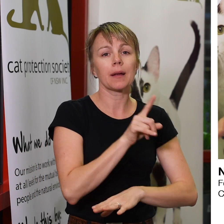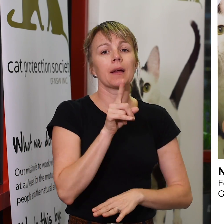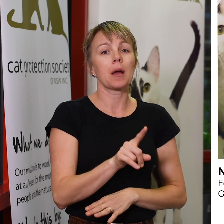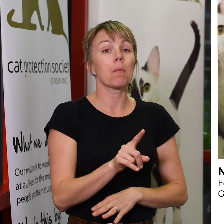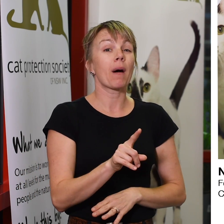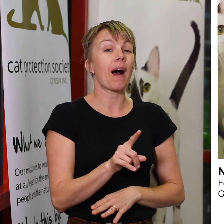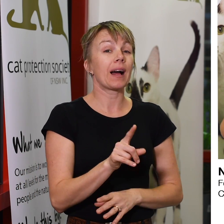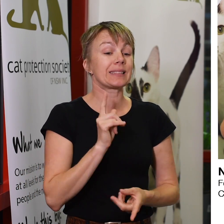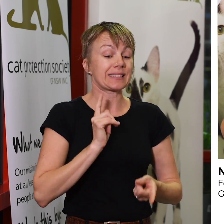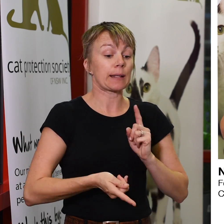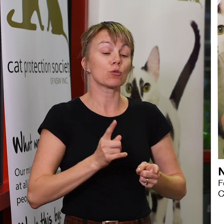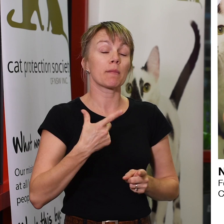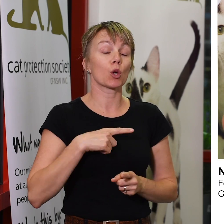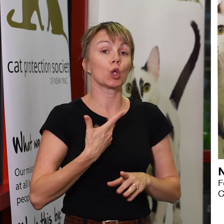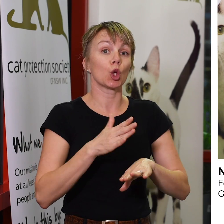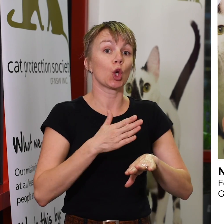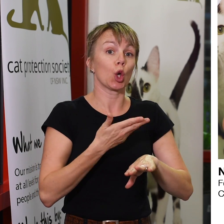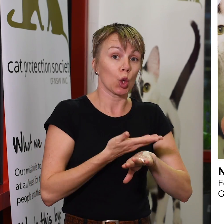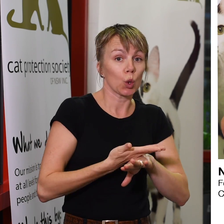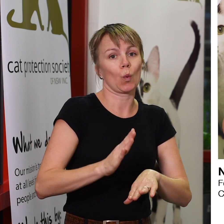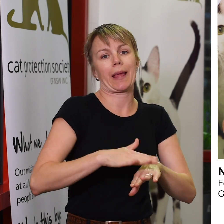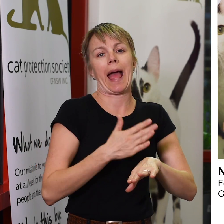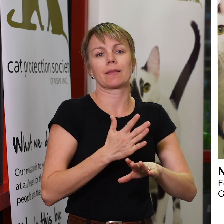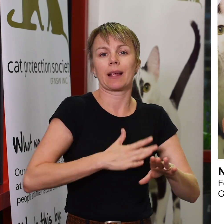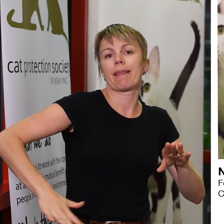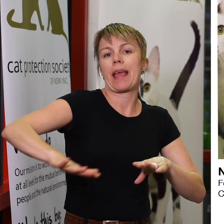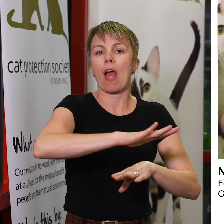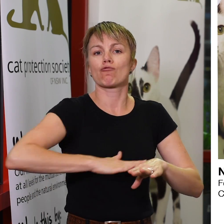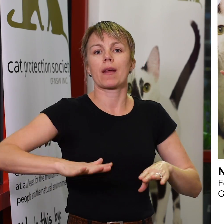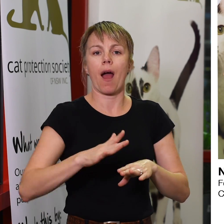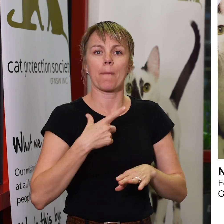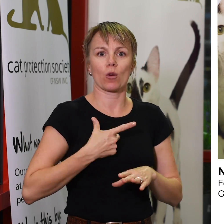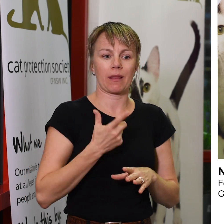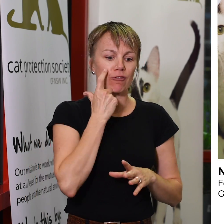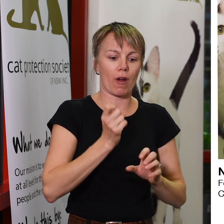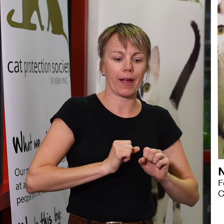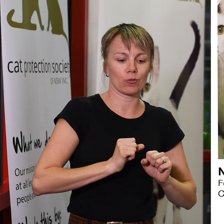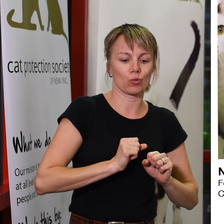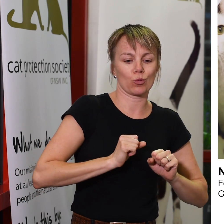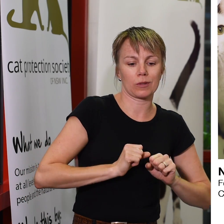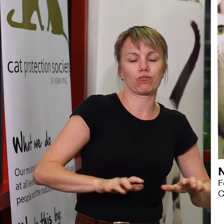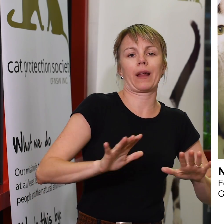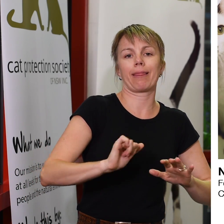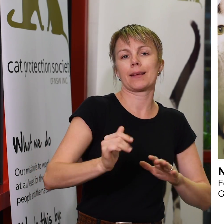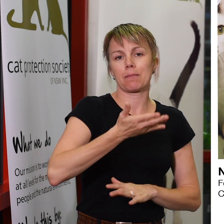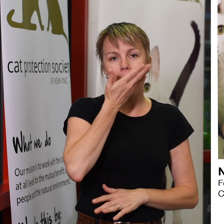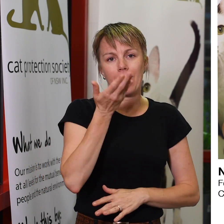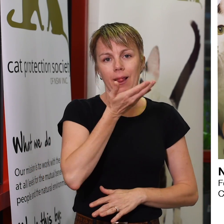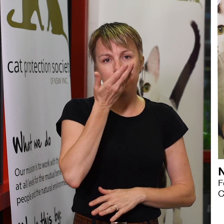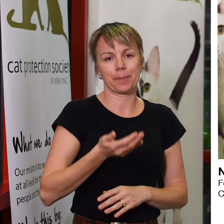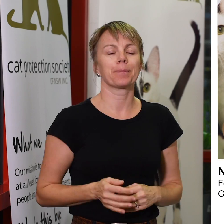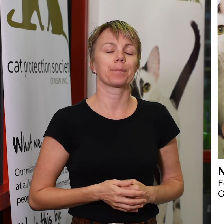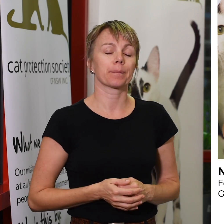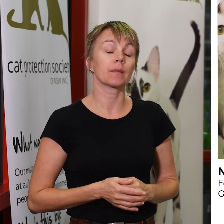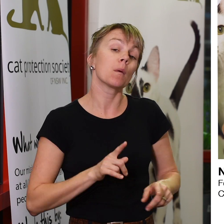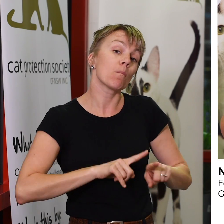in the neighbourhood, they want to get their smell somewhere, they might scratch on the lounge or the carpet because it's something unknown to them, so they want to get their smell out there. But